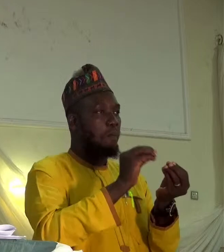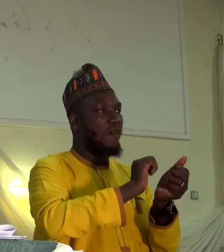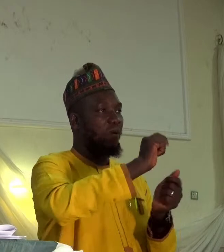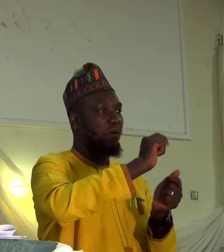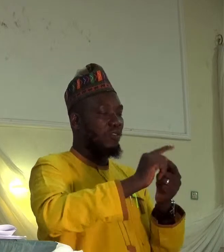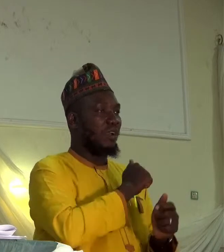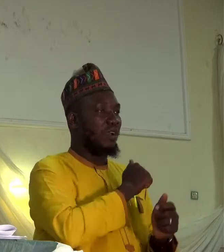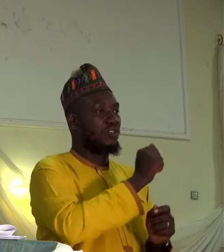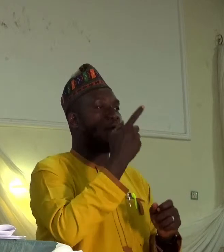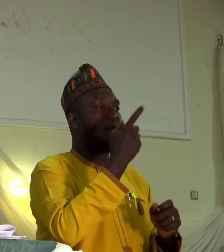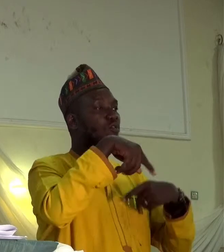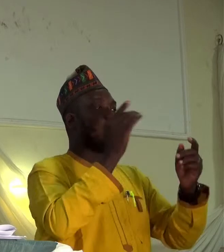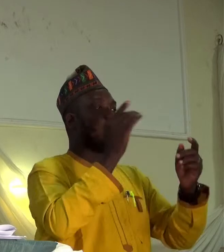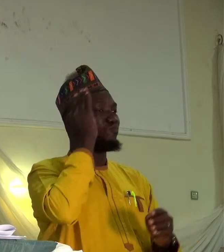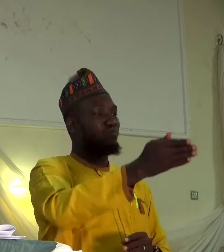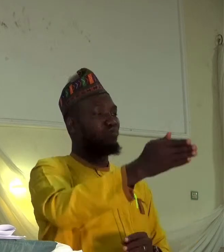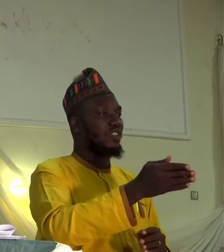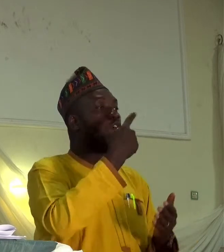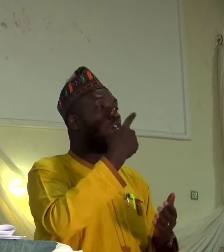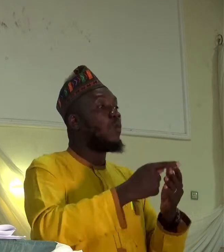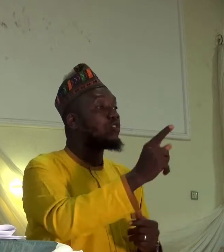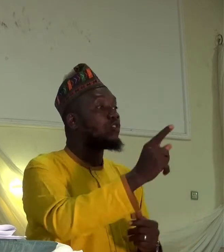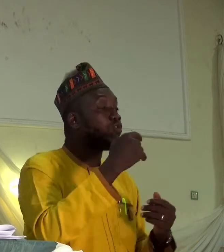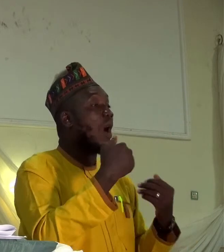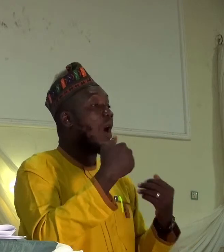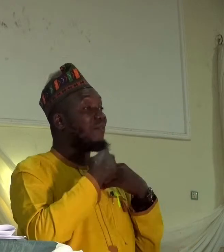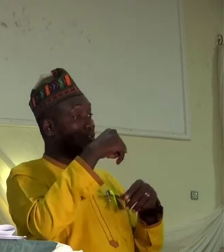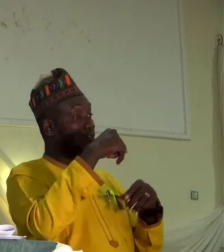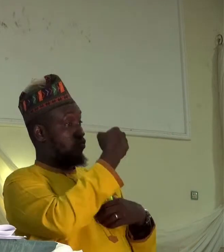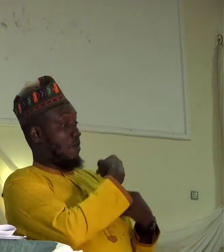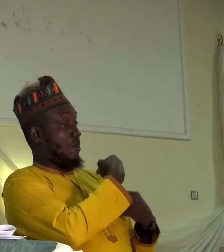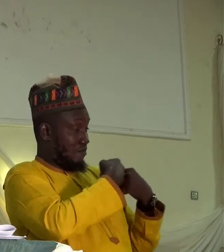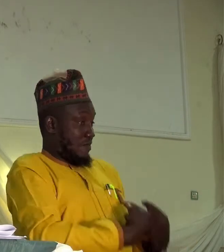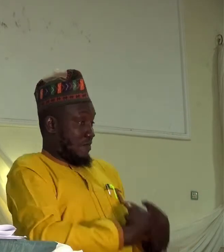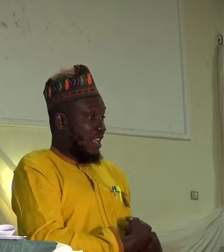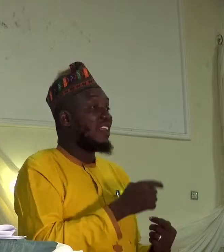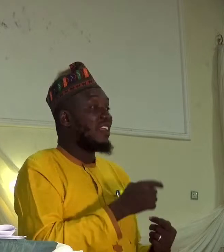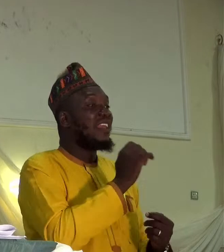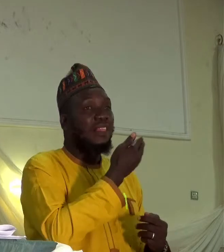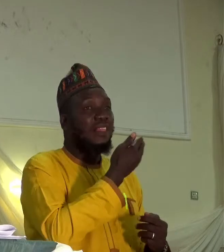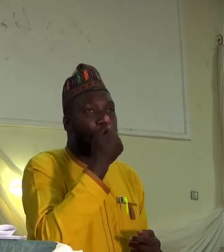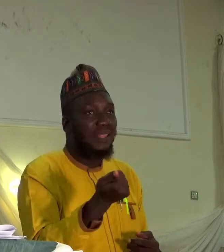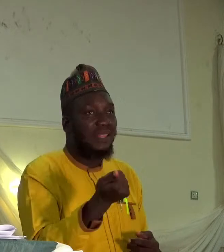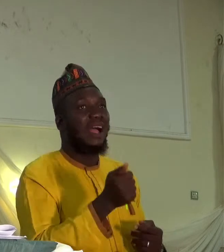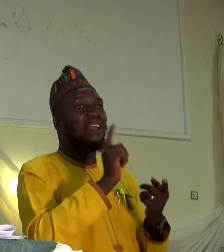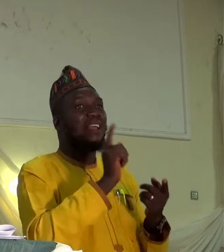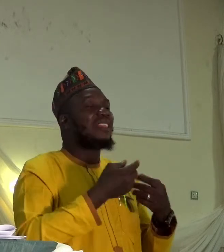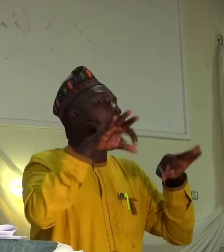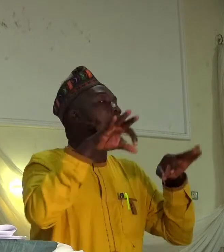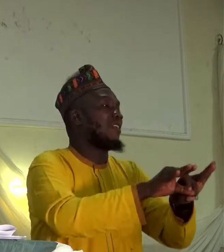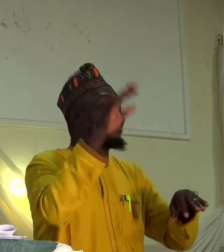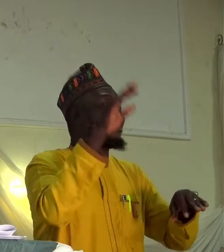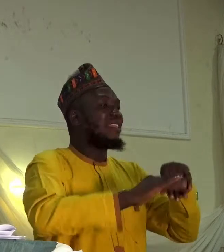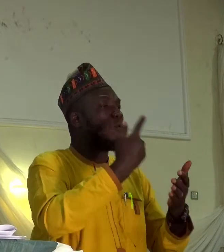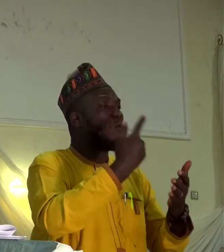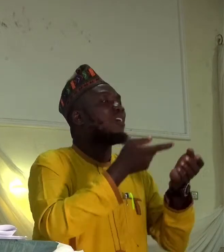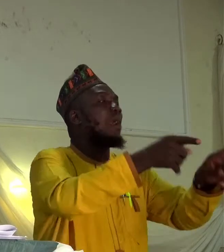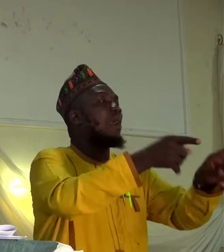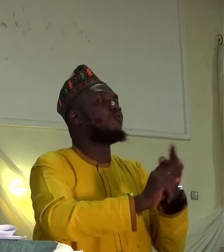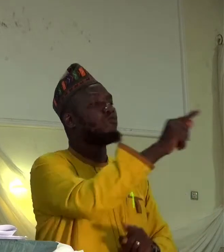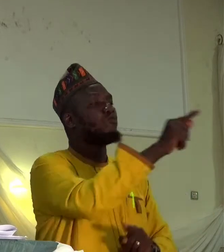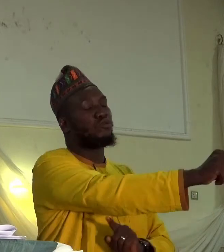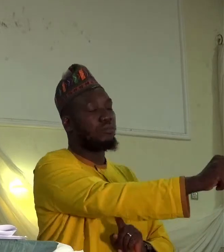then illustrate. In Togbesori Emi, Olore, Osi, Opataki, Juntin Selesi,